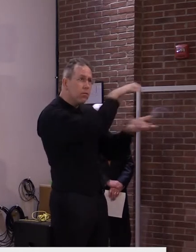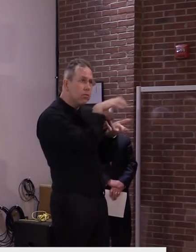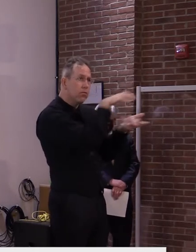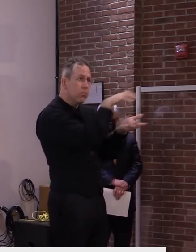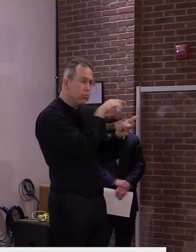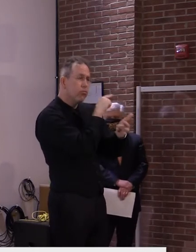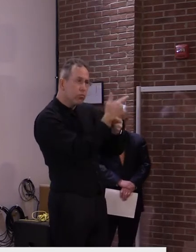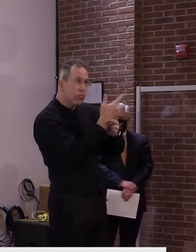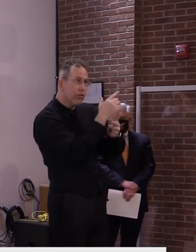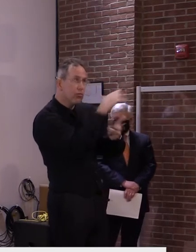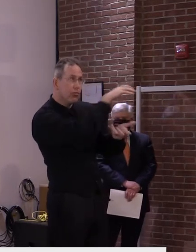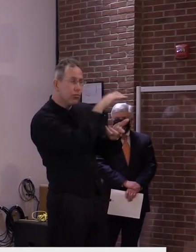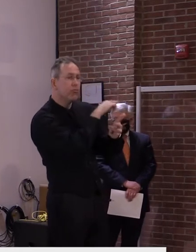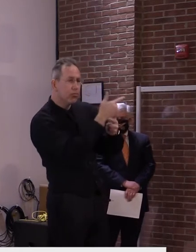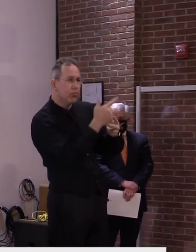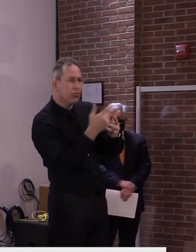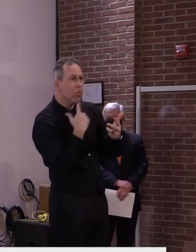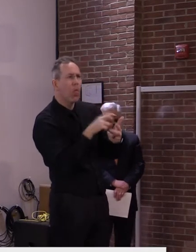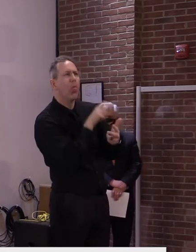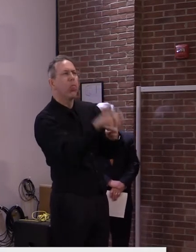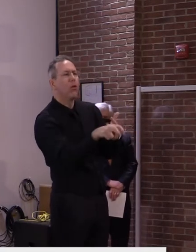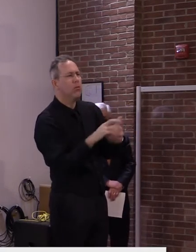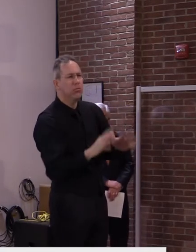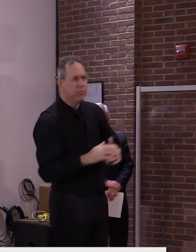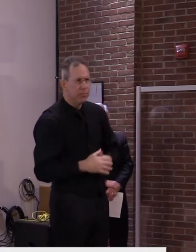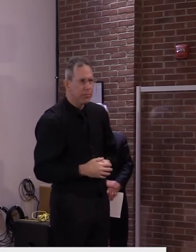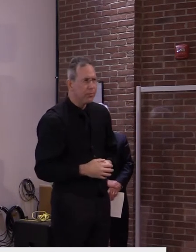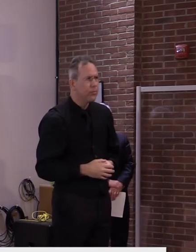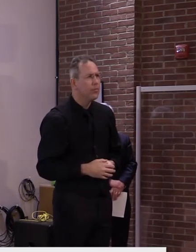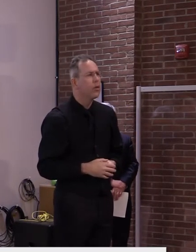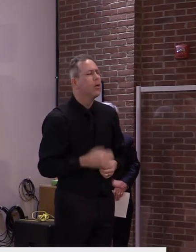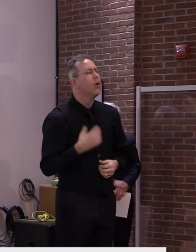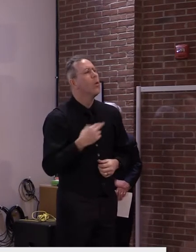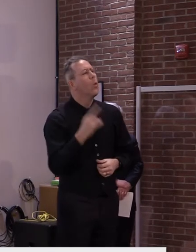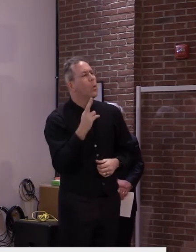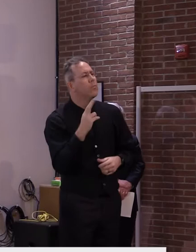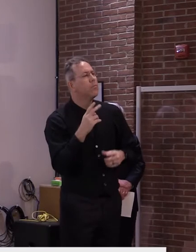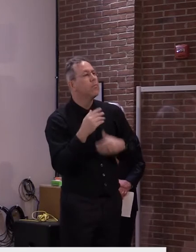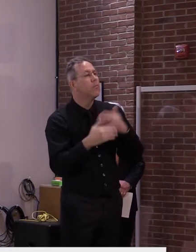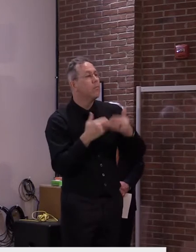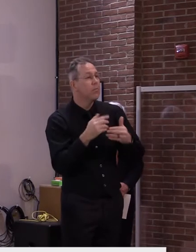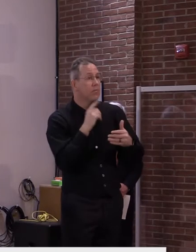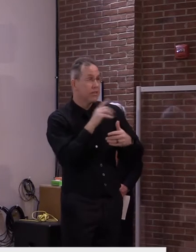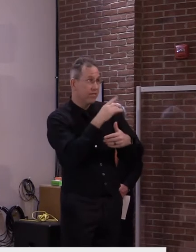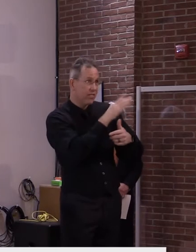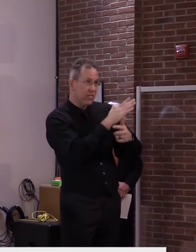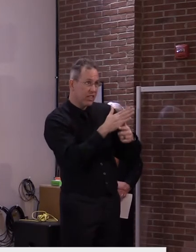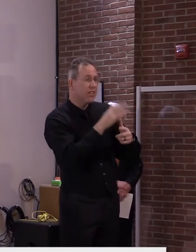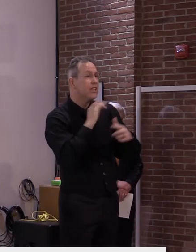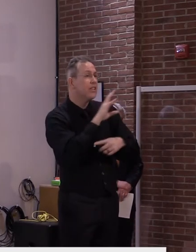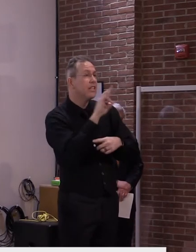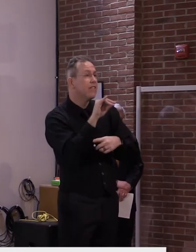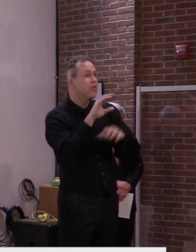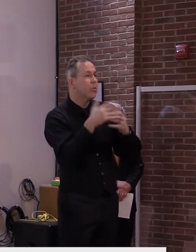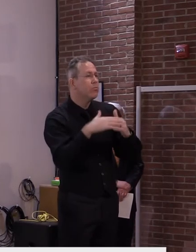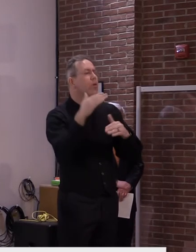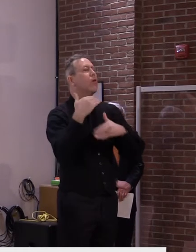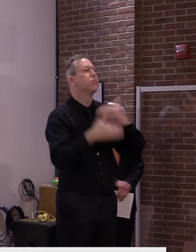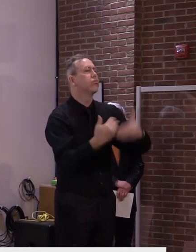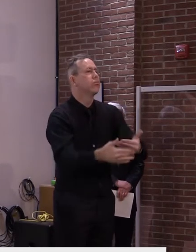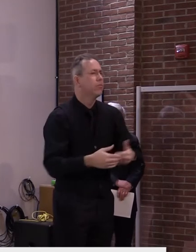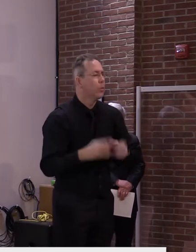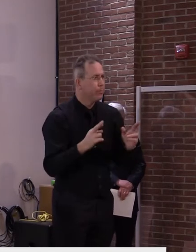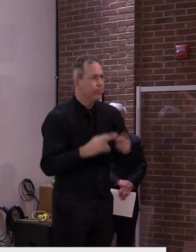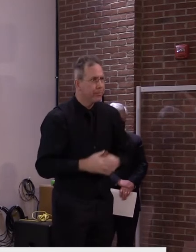that out, but we want to get to the next HBN just as quick as possible. And a question about school sports.